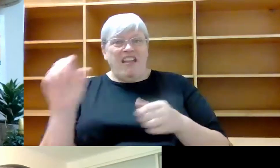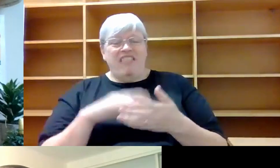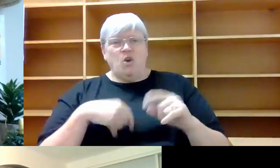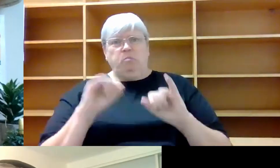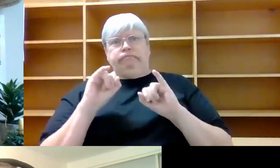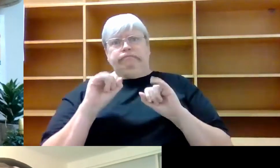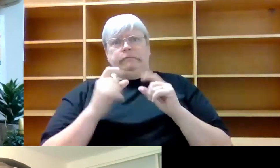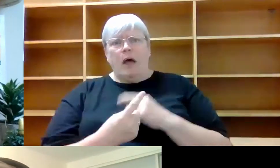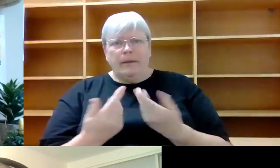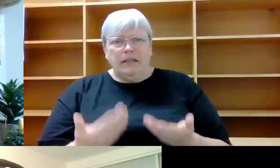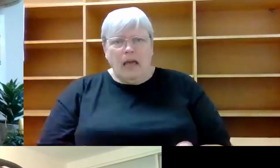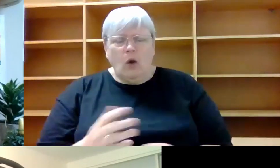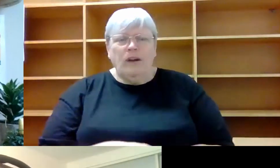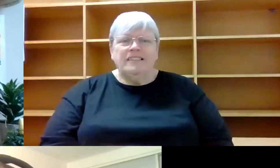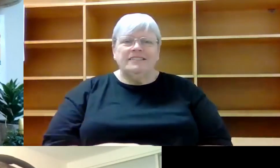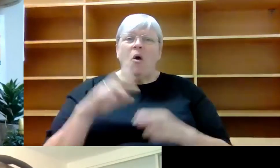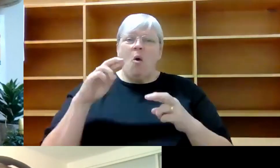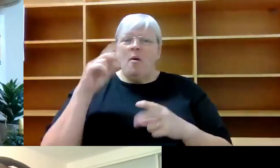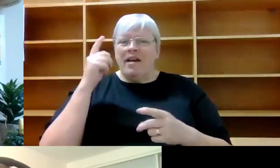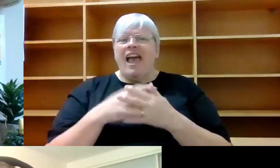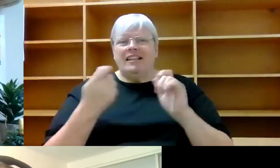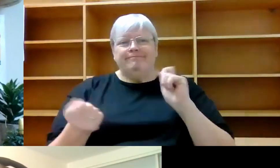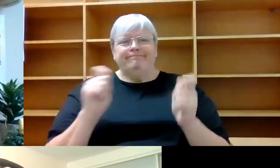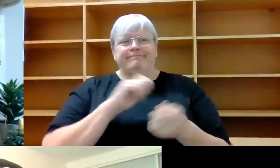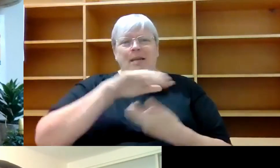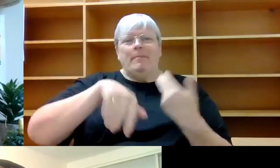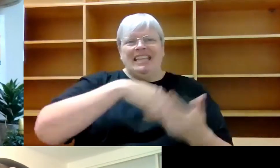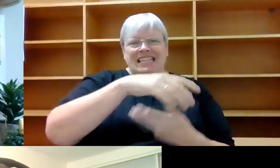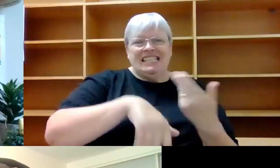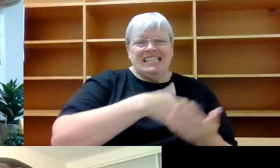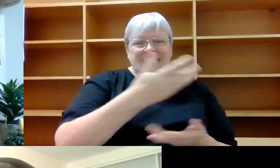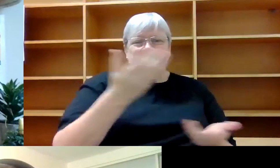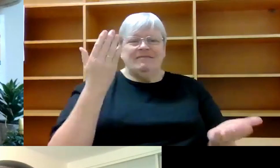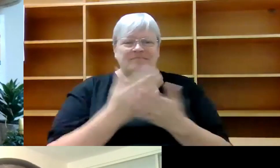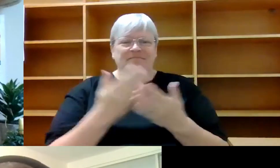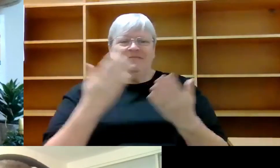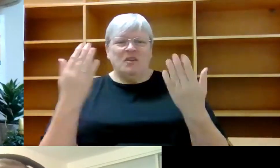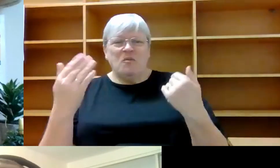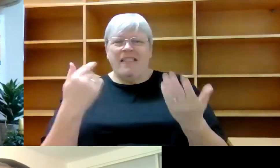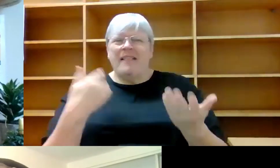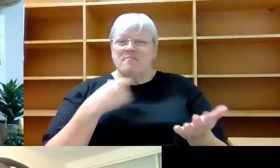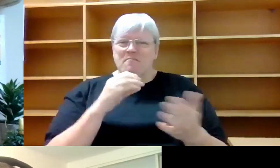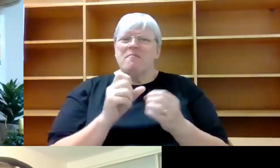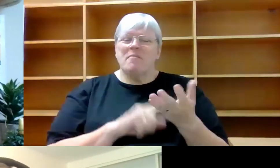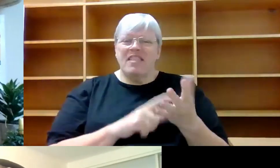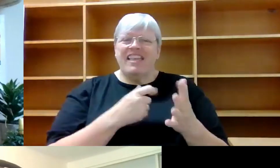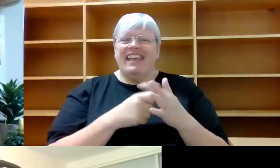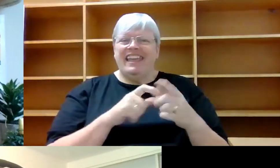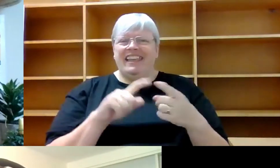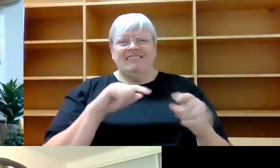of thing. So hopefully I provided that with the Humiliations of Weldon Blake. I had a fun time creating